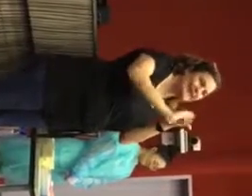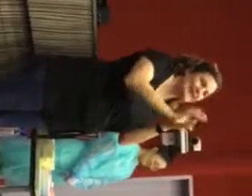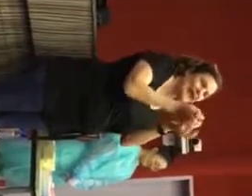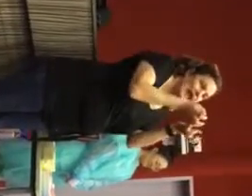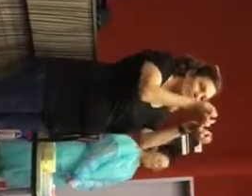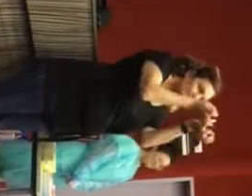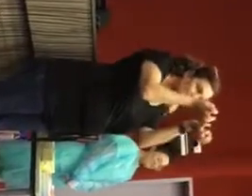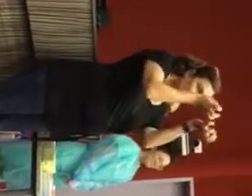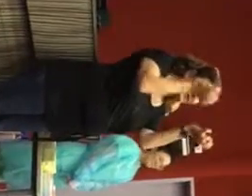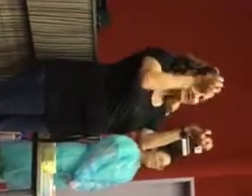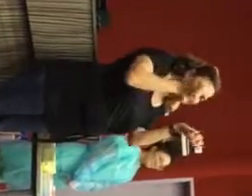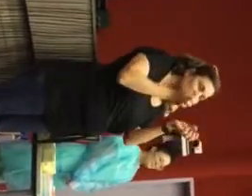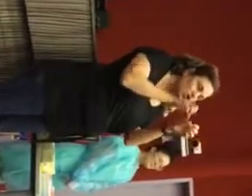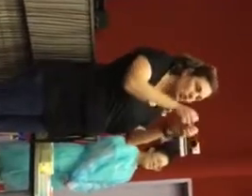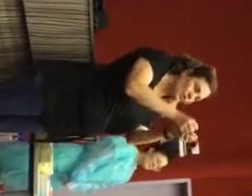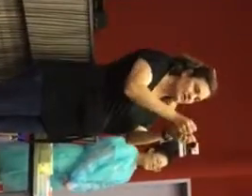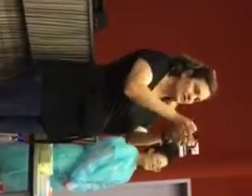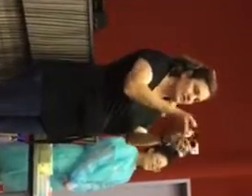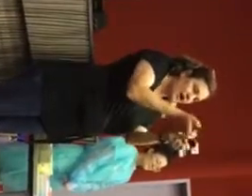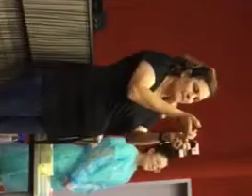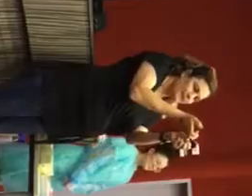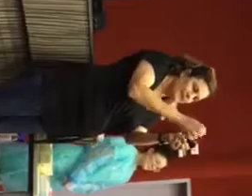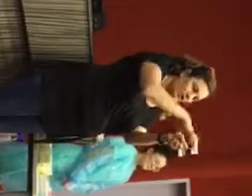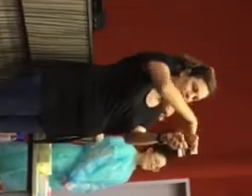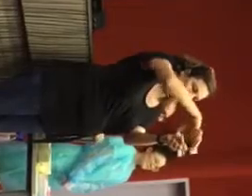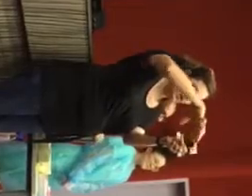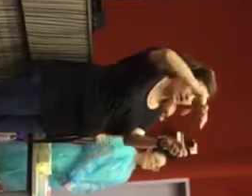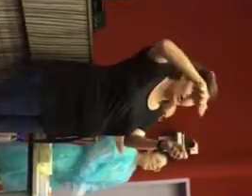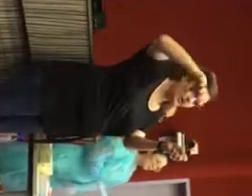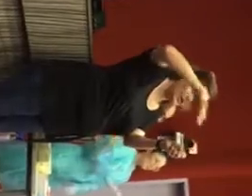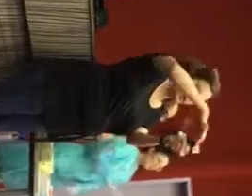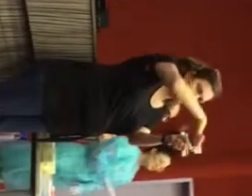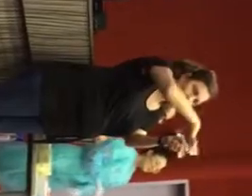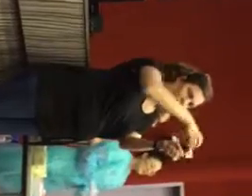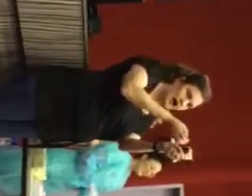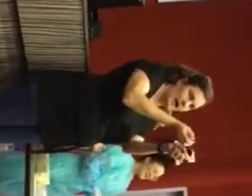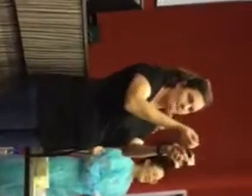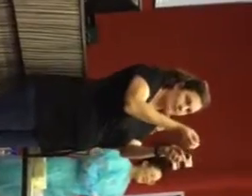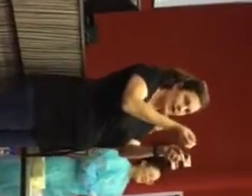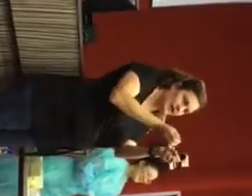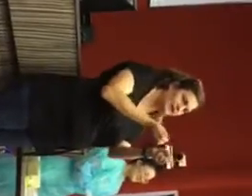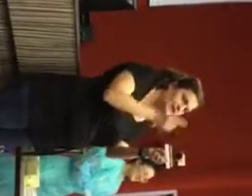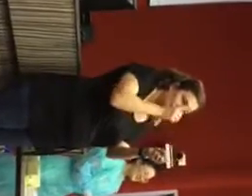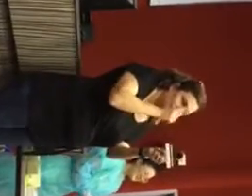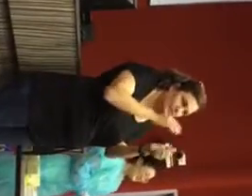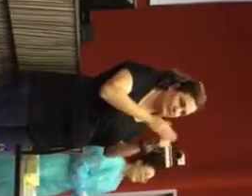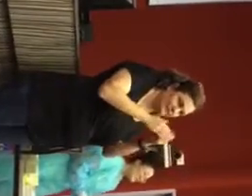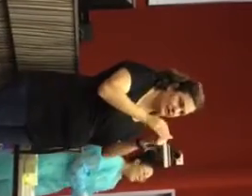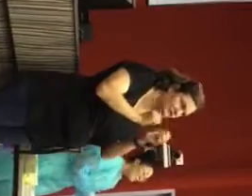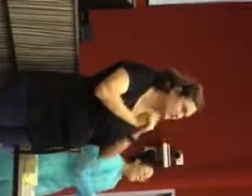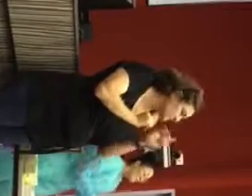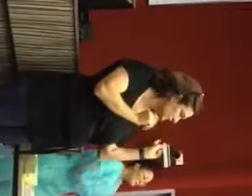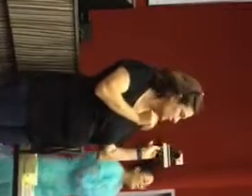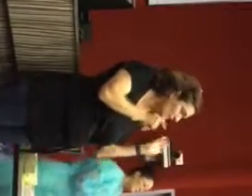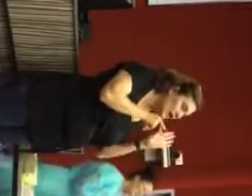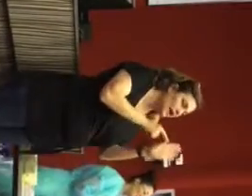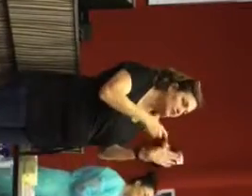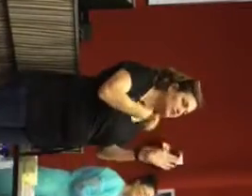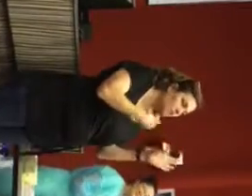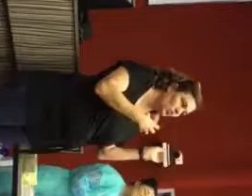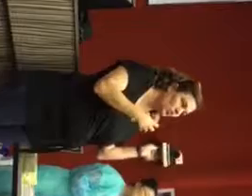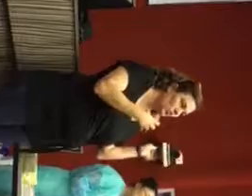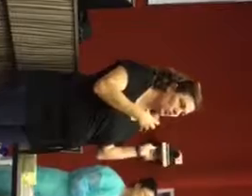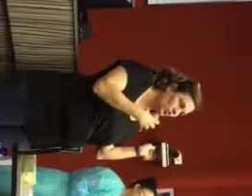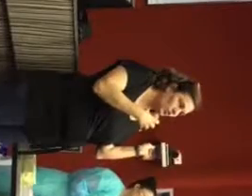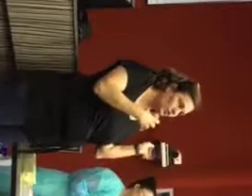there are no things that are trapped there and that are left to fester. So, sorry, can I answer it further? When you use a dental